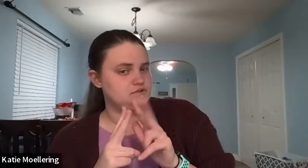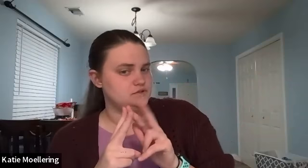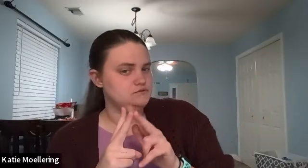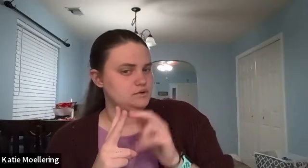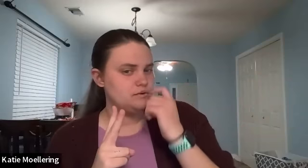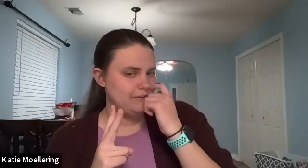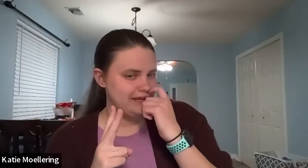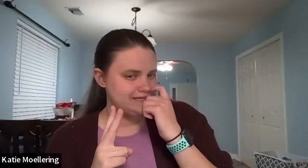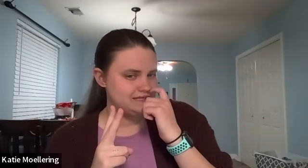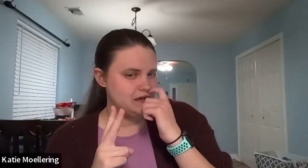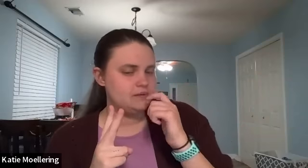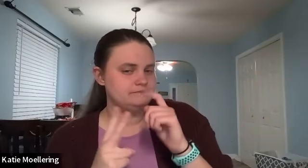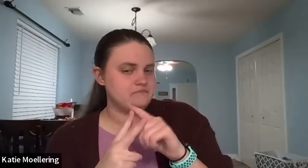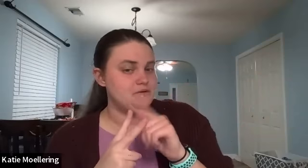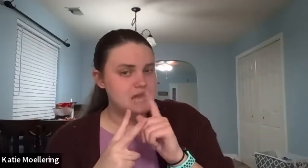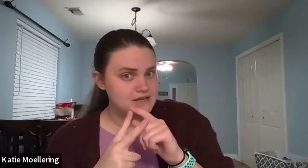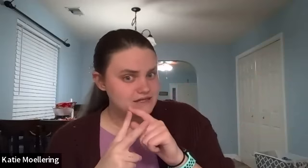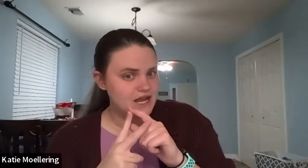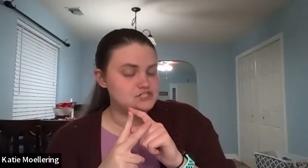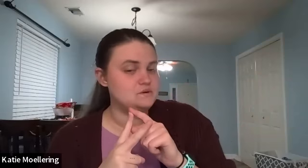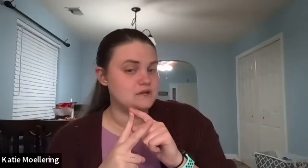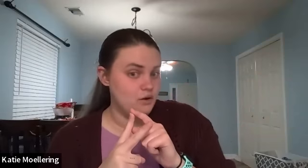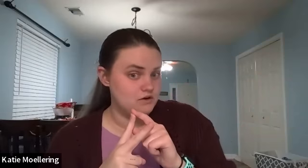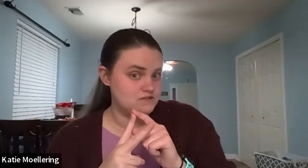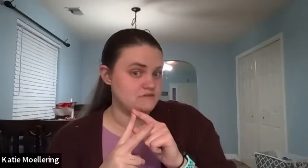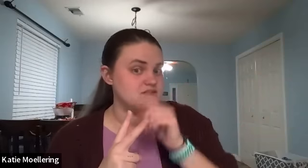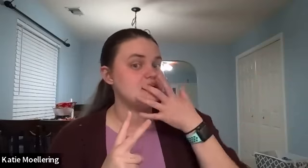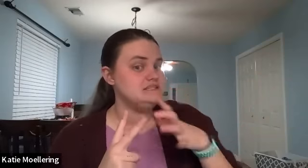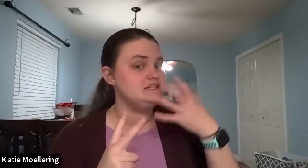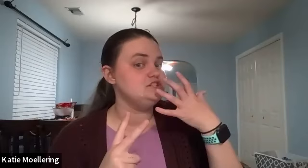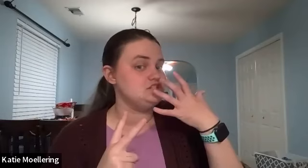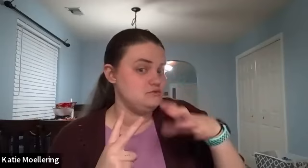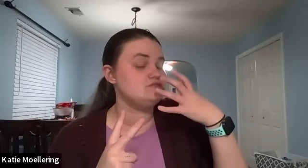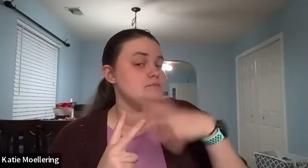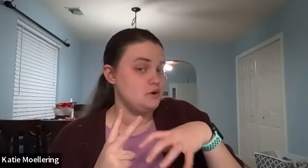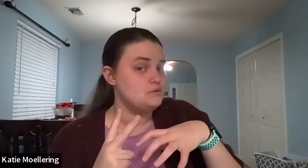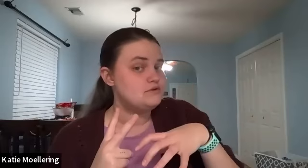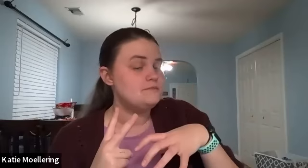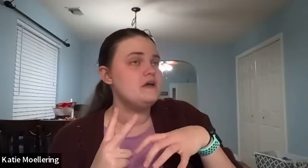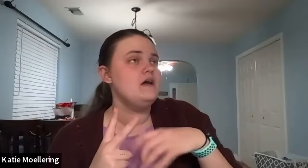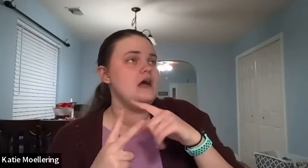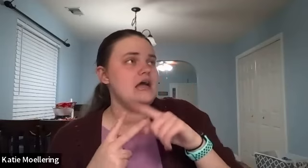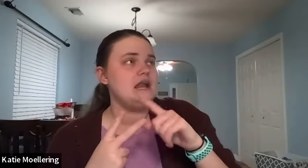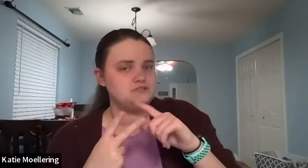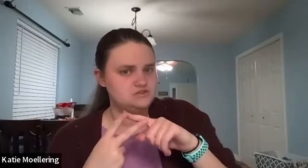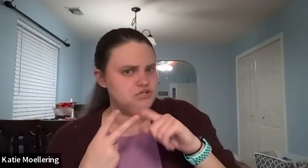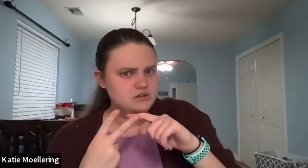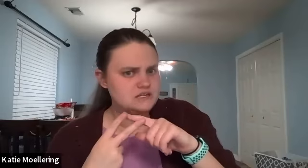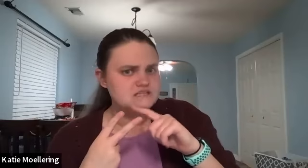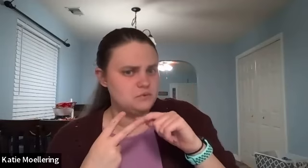two newer ways. I was asking actually one of my coworkers about this because I tend to just do this for both. And I was curious if there